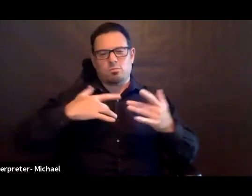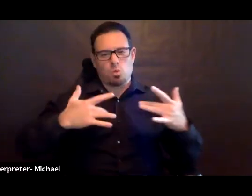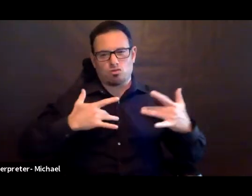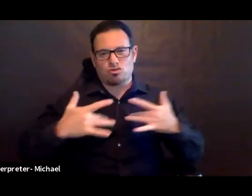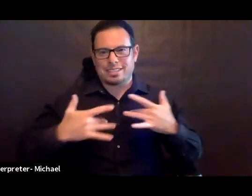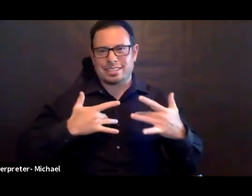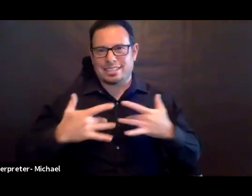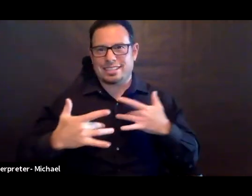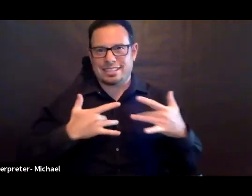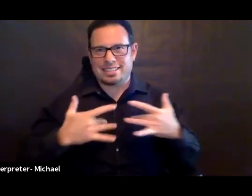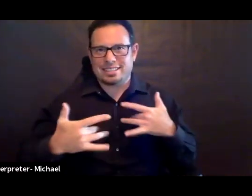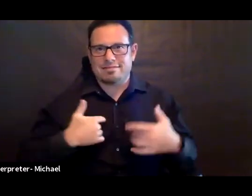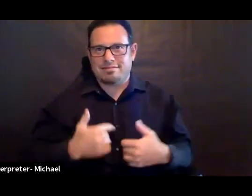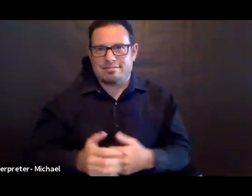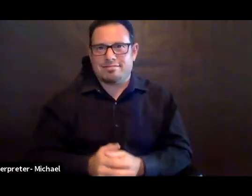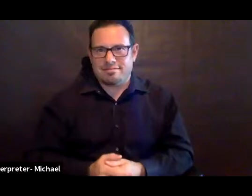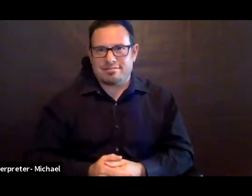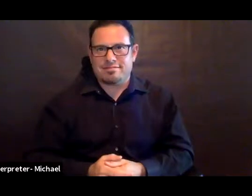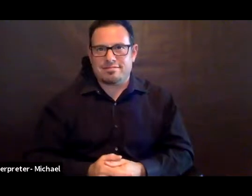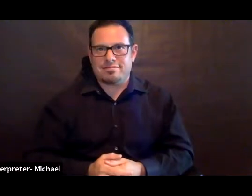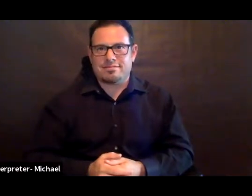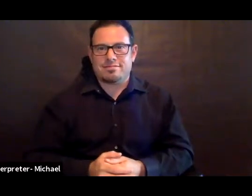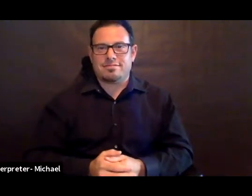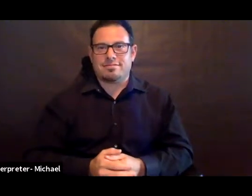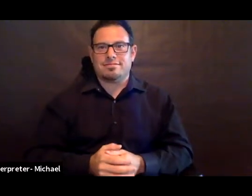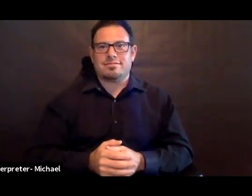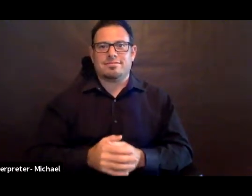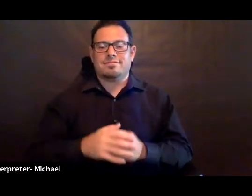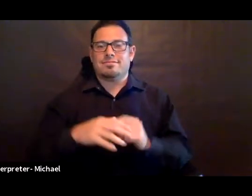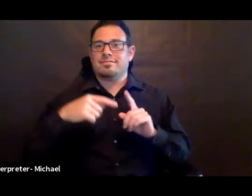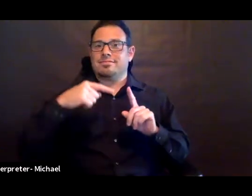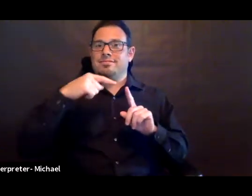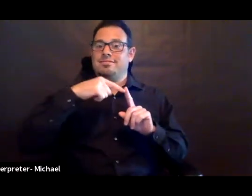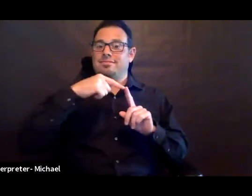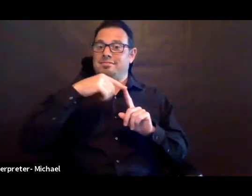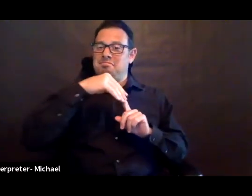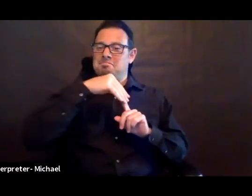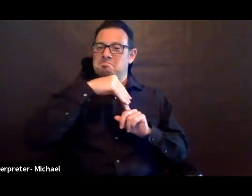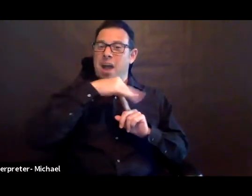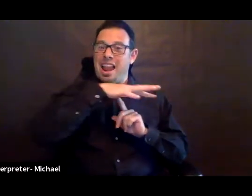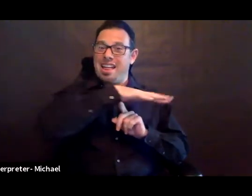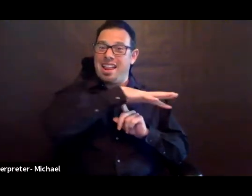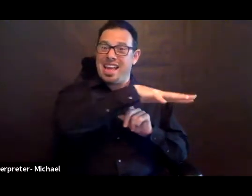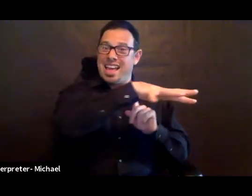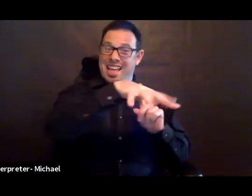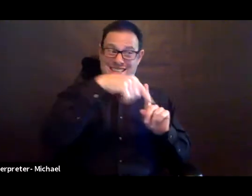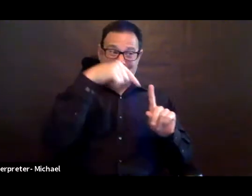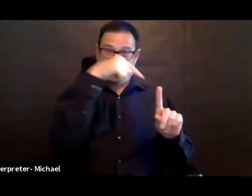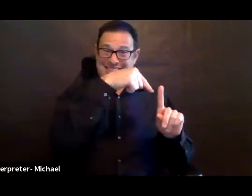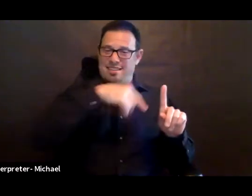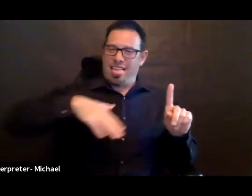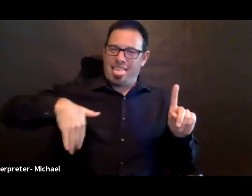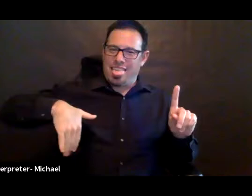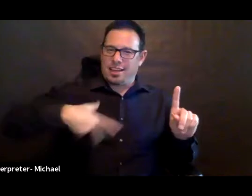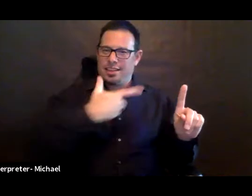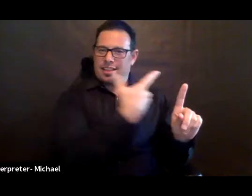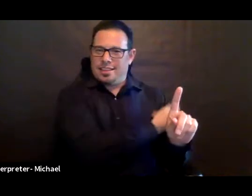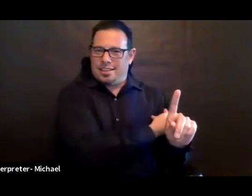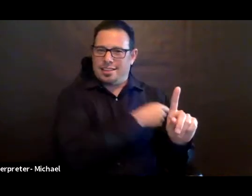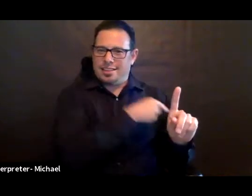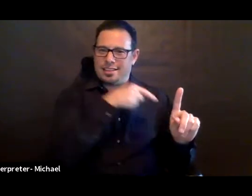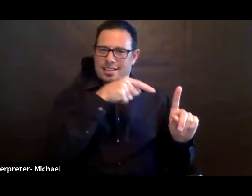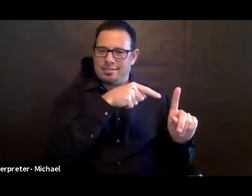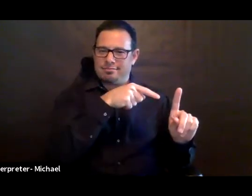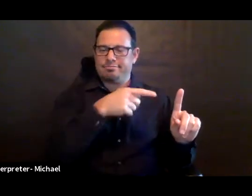than earlier versions of the virus. It's really a new thing that we're dealing with, not the